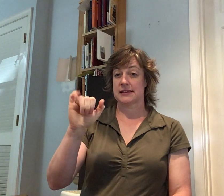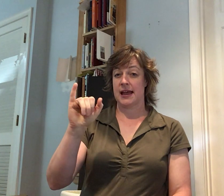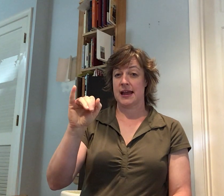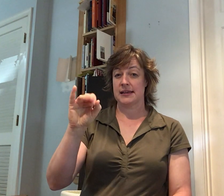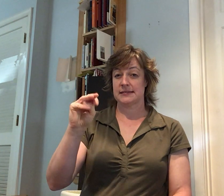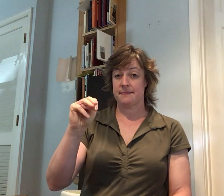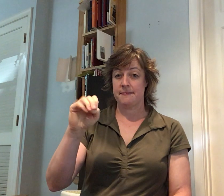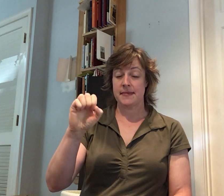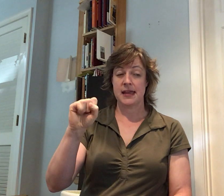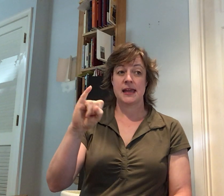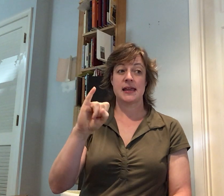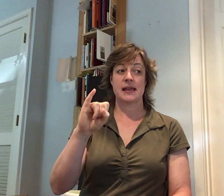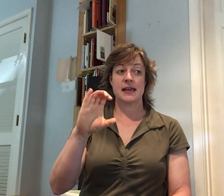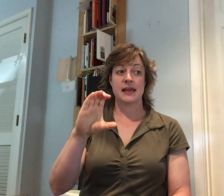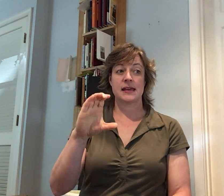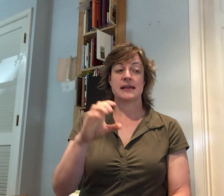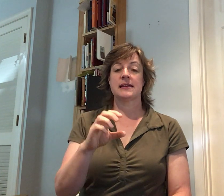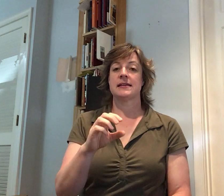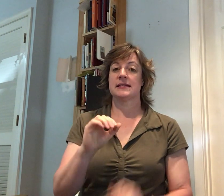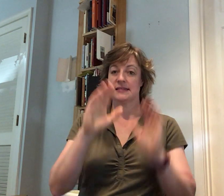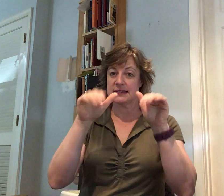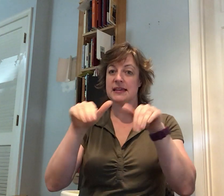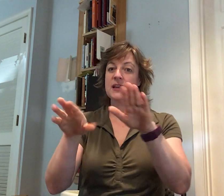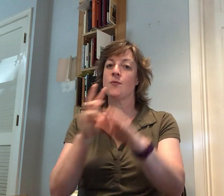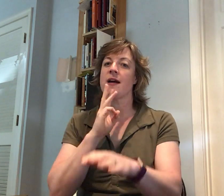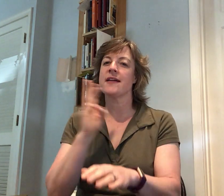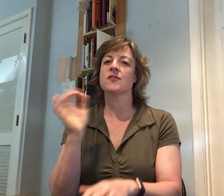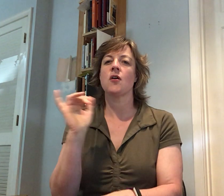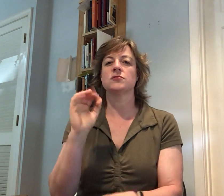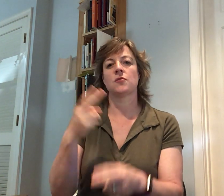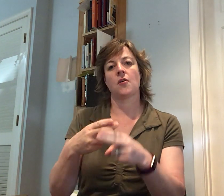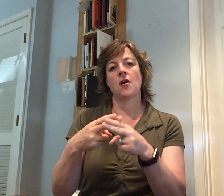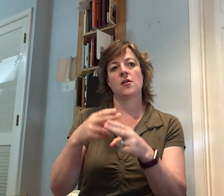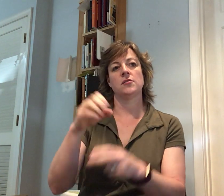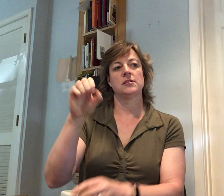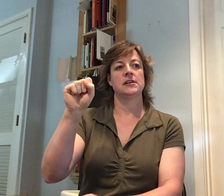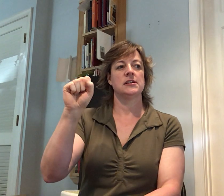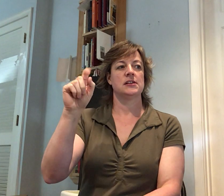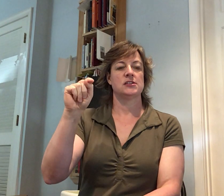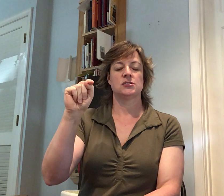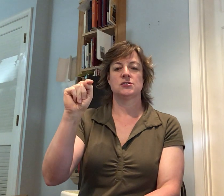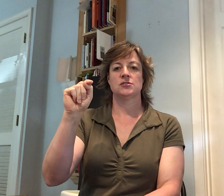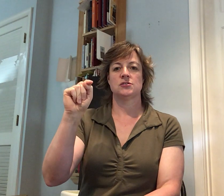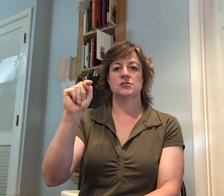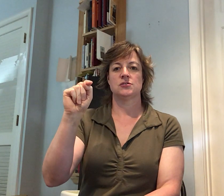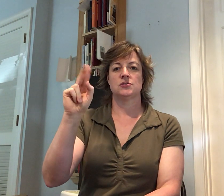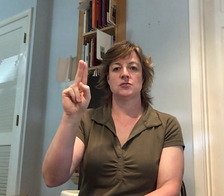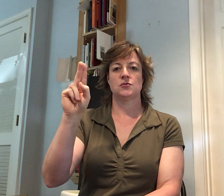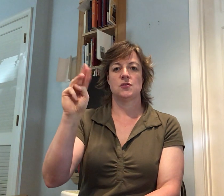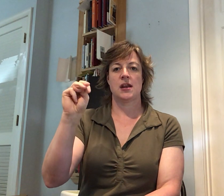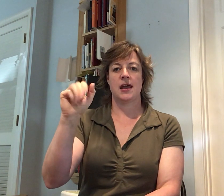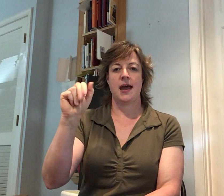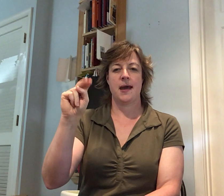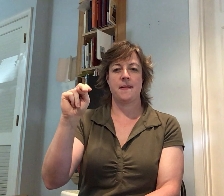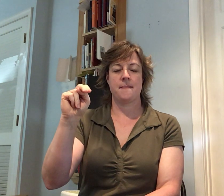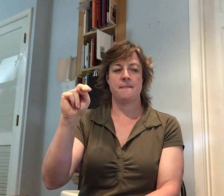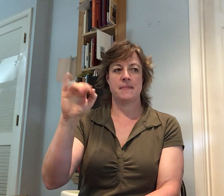called tsunamis. When we're at the beach, it's easy to see that the water gets shallower as it